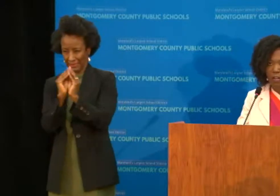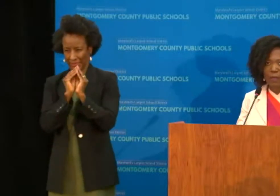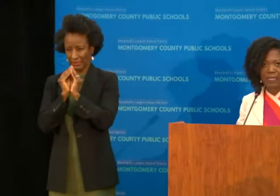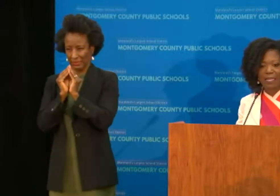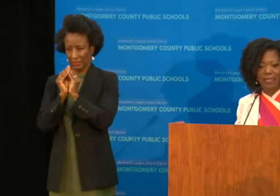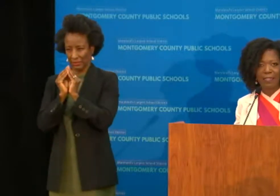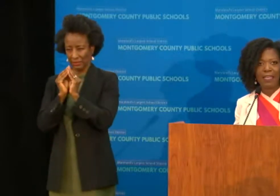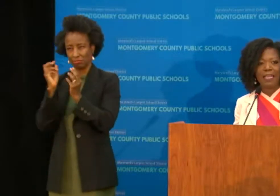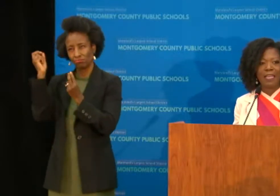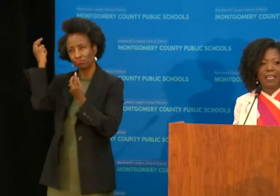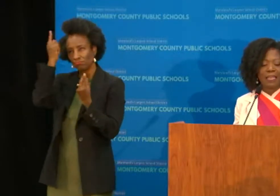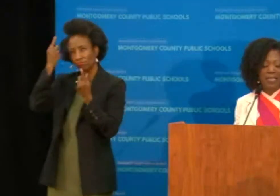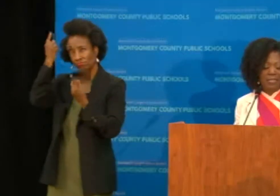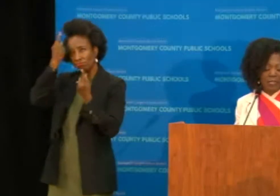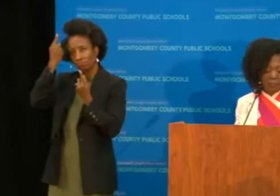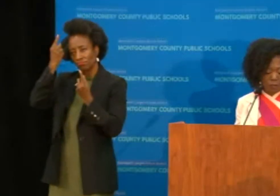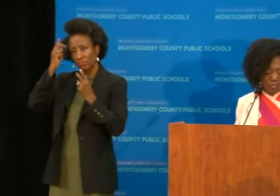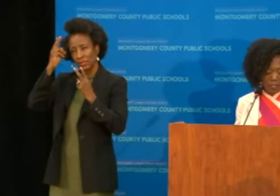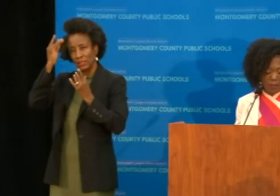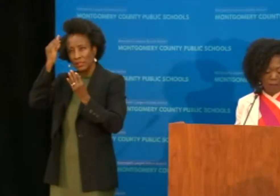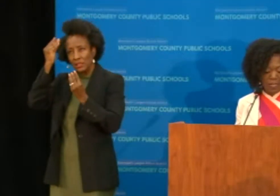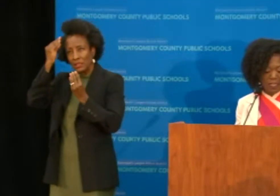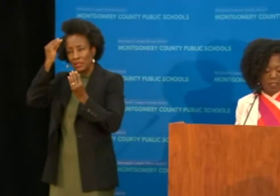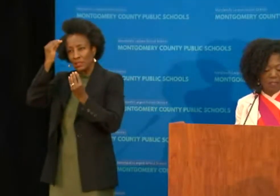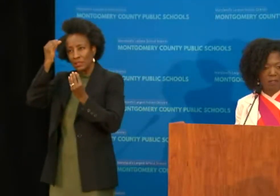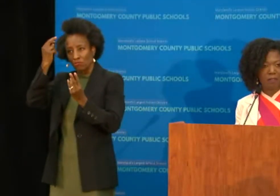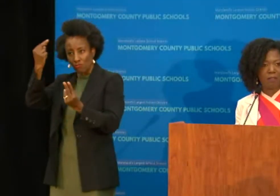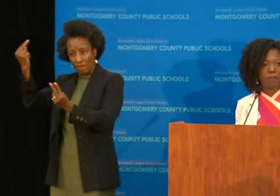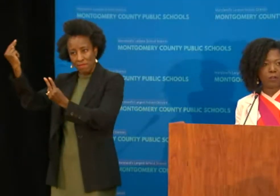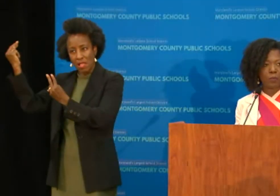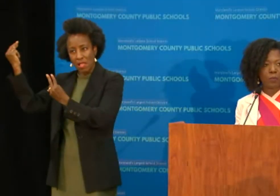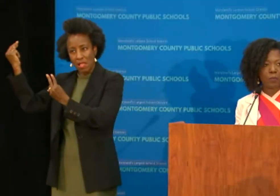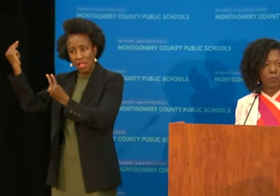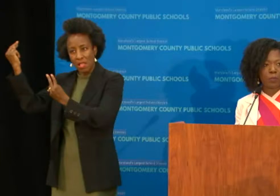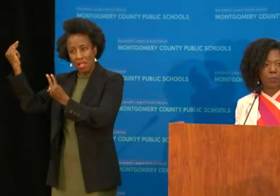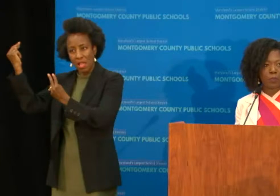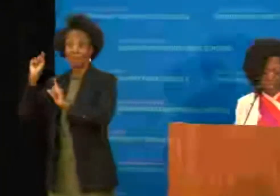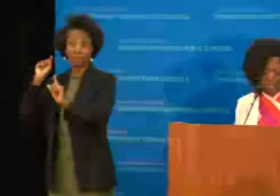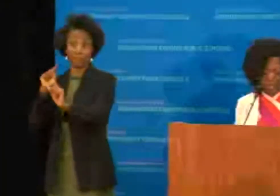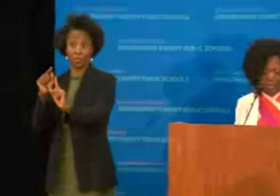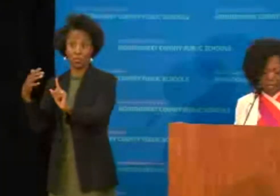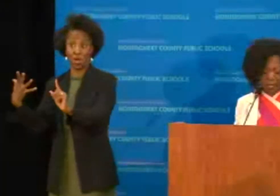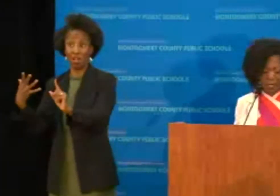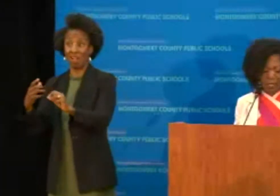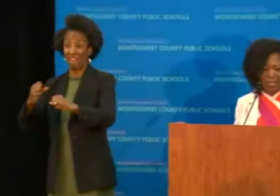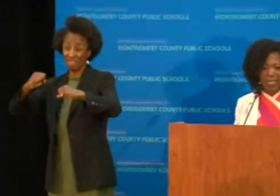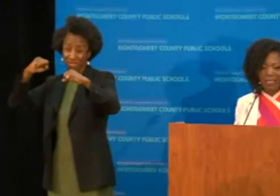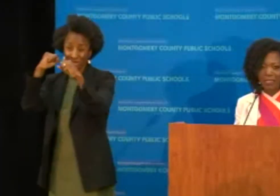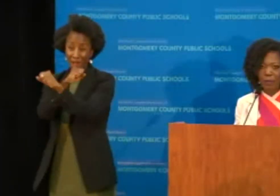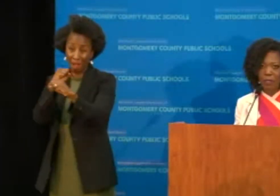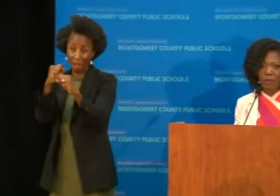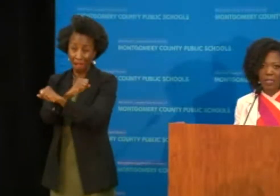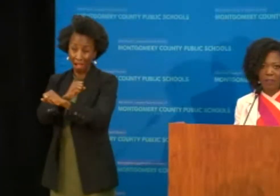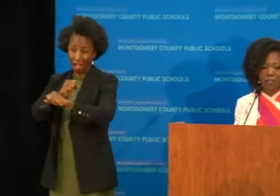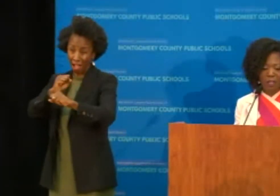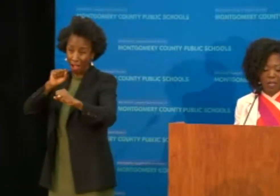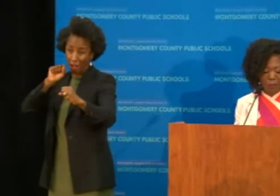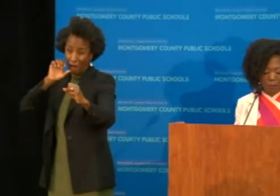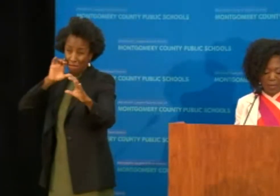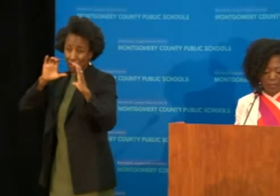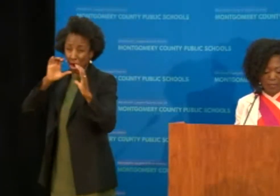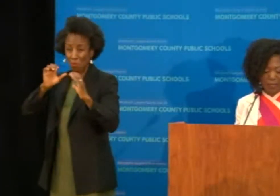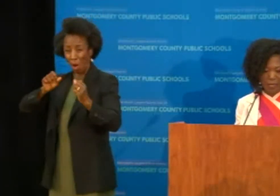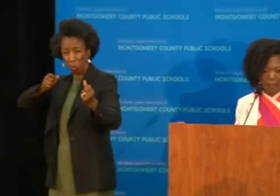just want to start out by saying, any sort of fighting, verbal altercation, any similar behavior